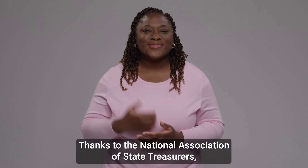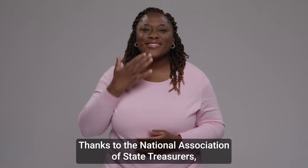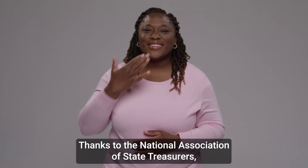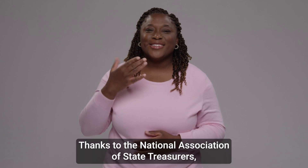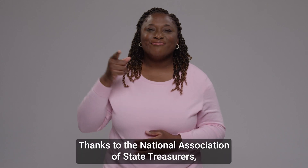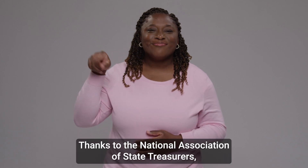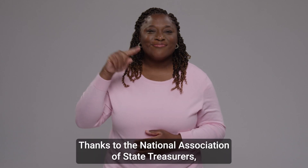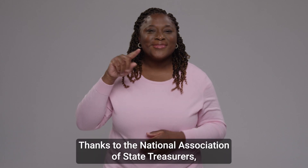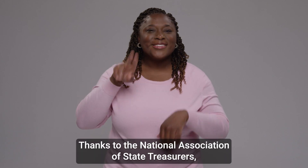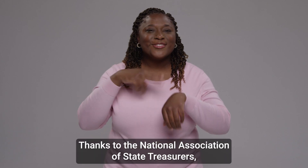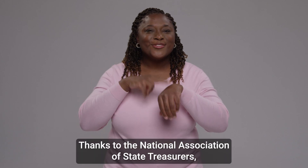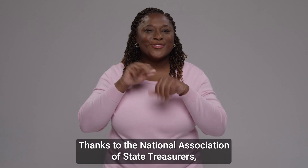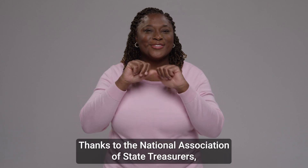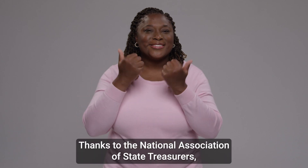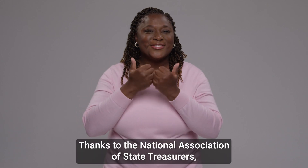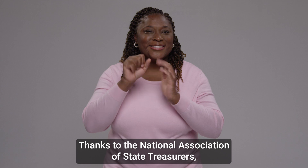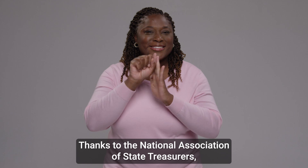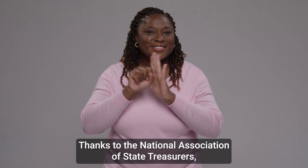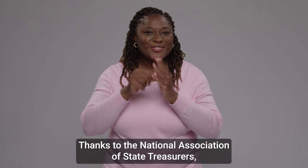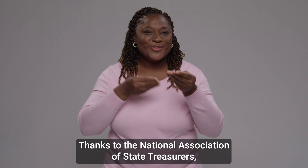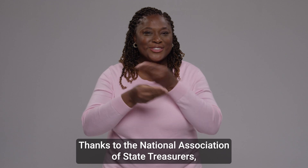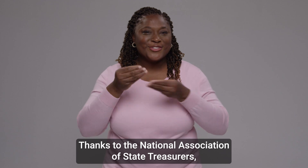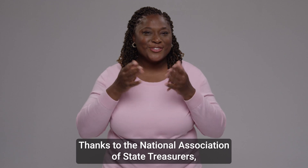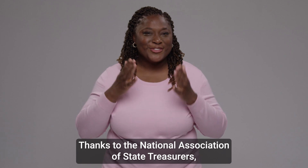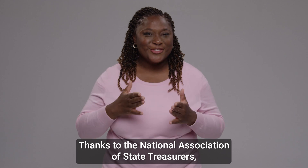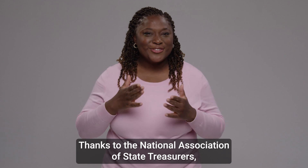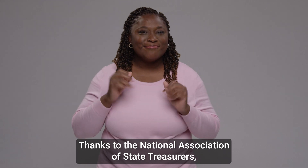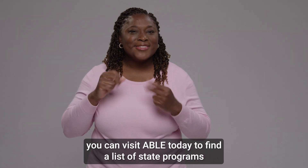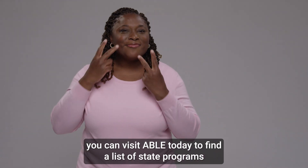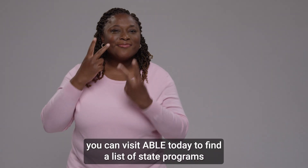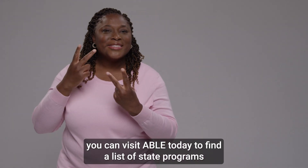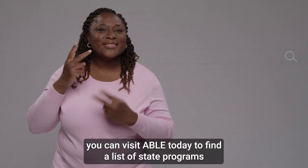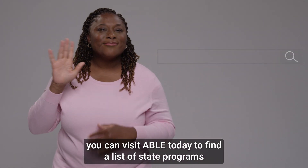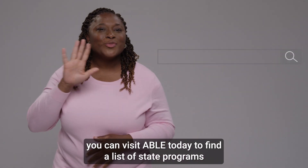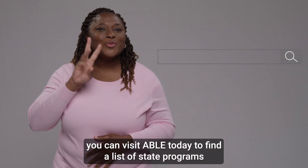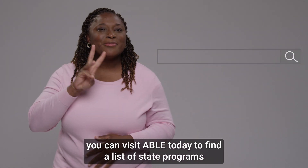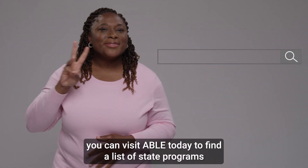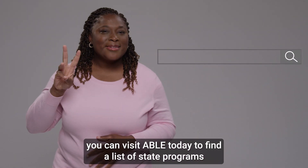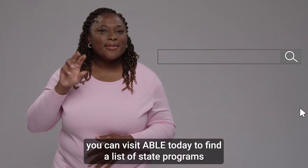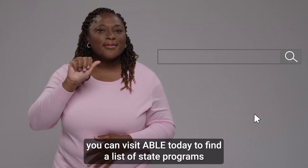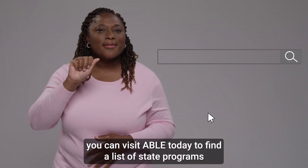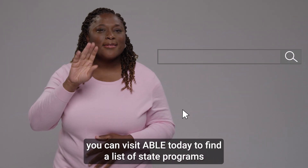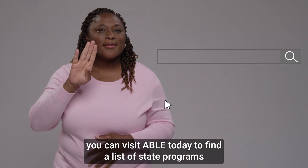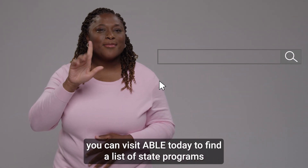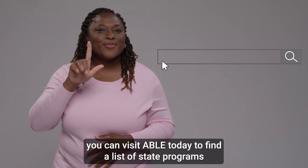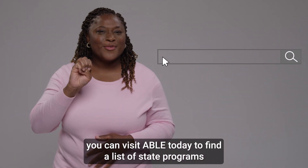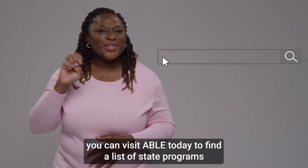Thanks to the National Association of State Treasurers, you can visit ABLE Today to find a list of